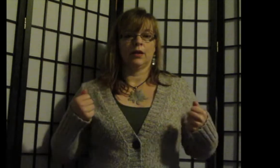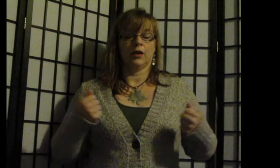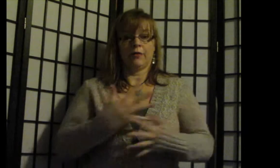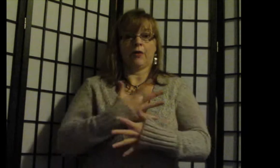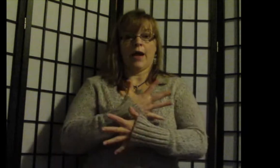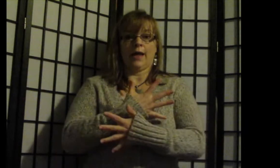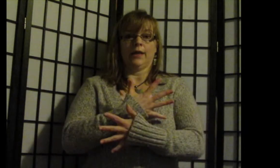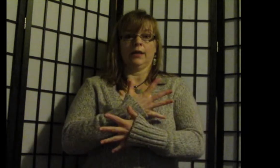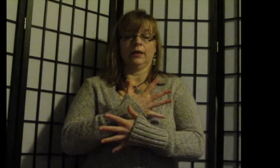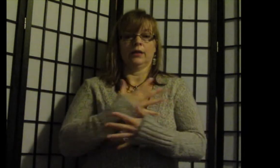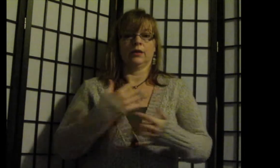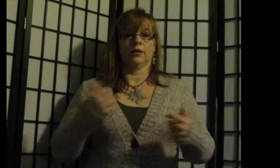Afraid.